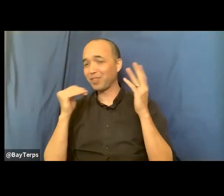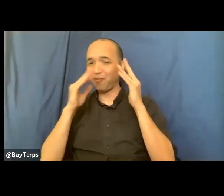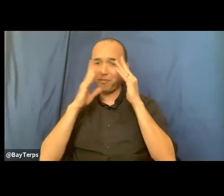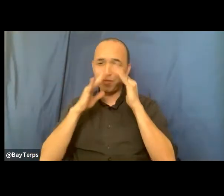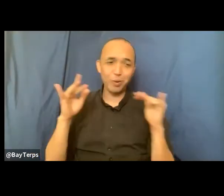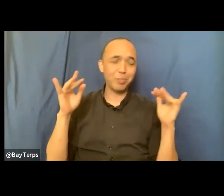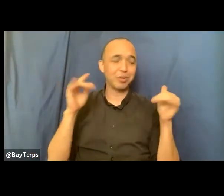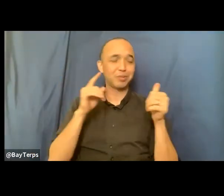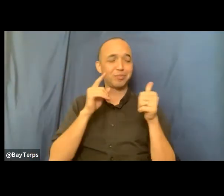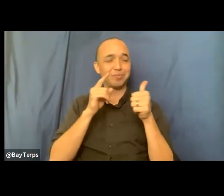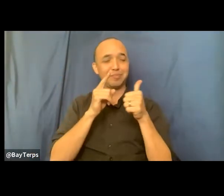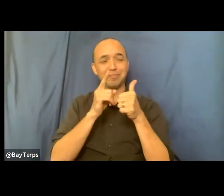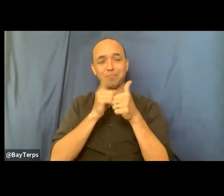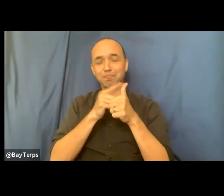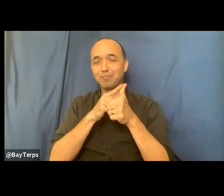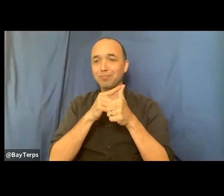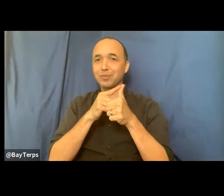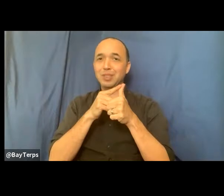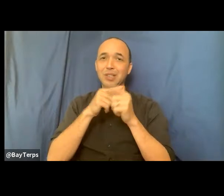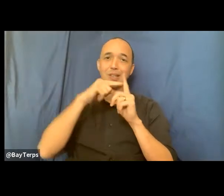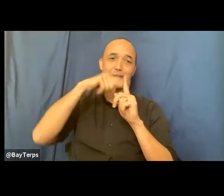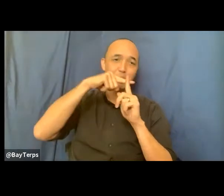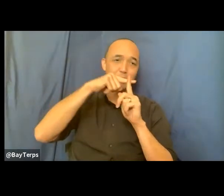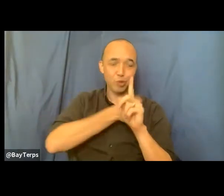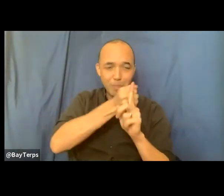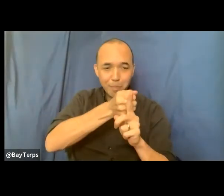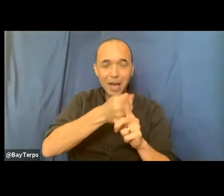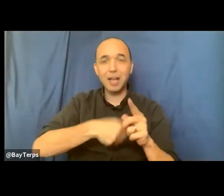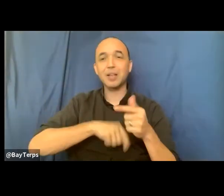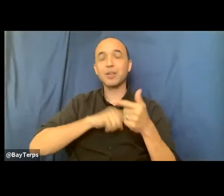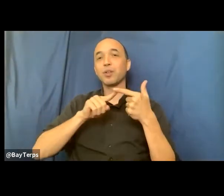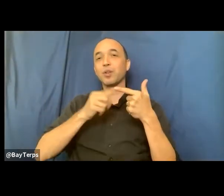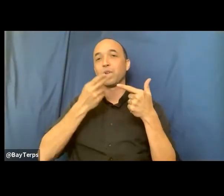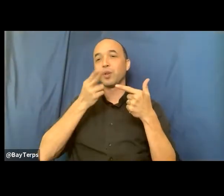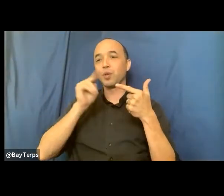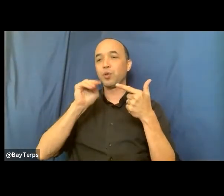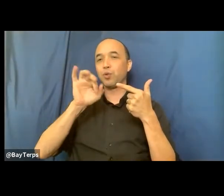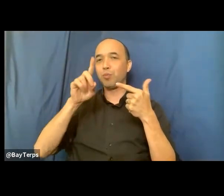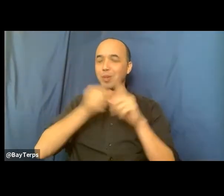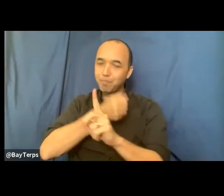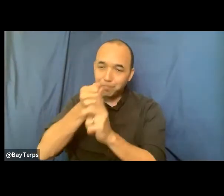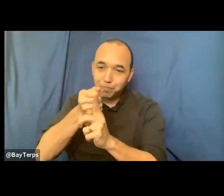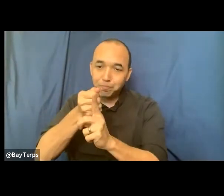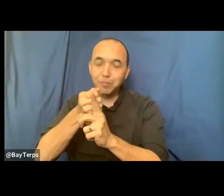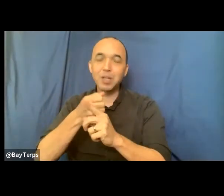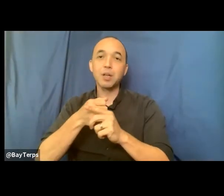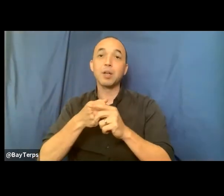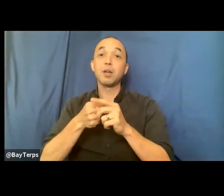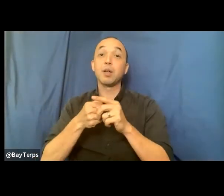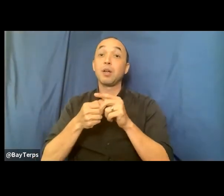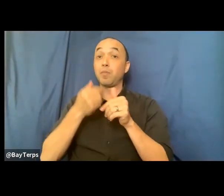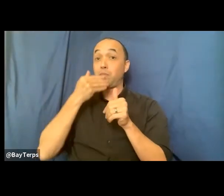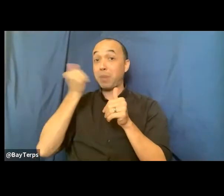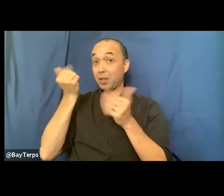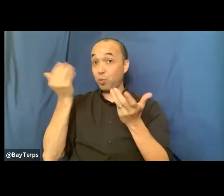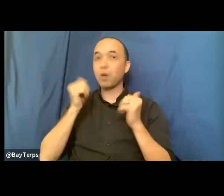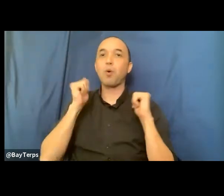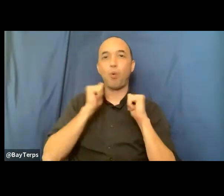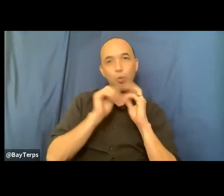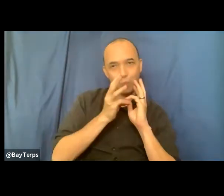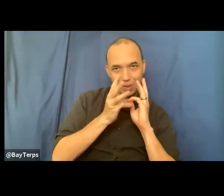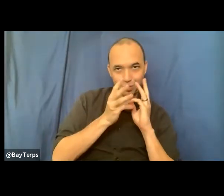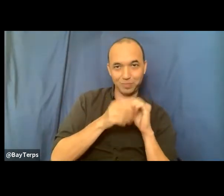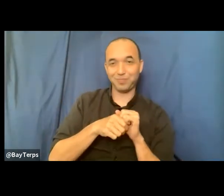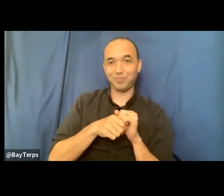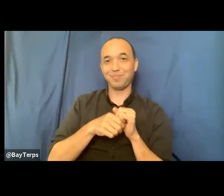temperature, humidity. The best thing is cold weather. If you have cold temperature, if you could refrigerate your pumpkin even, it